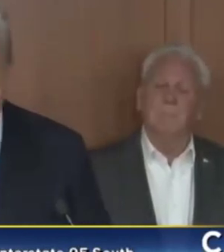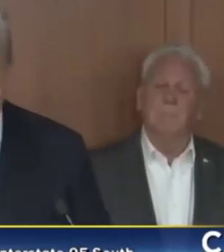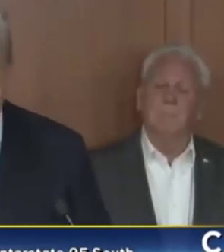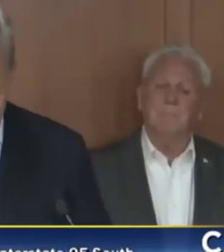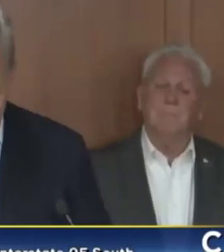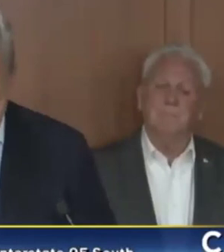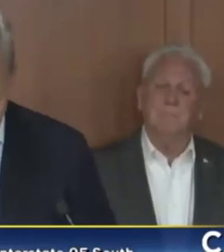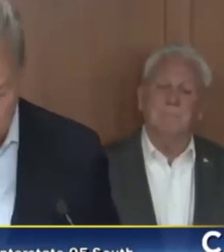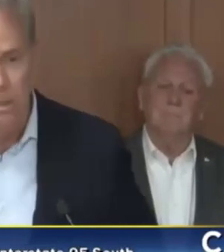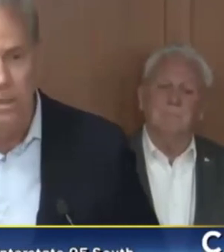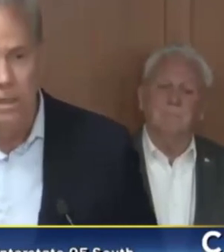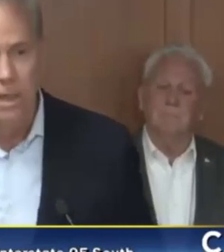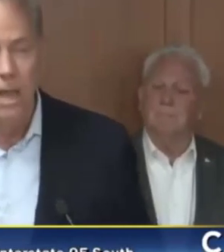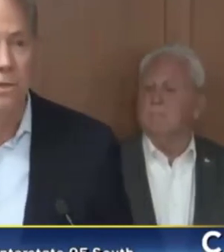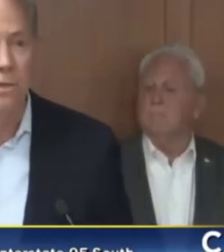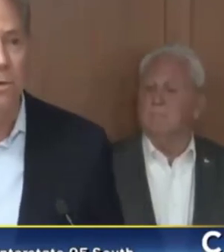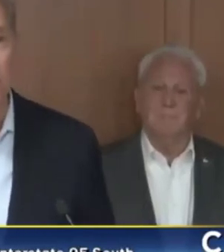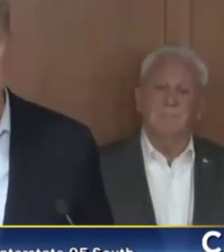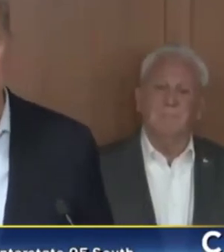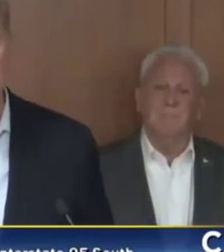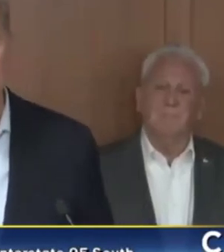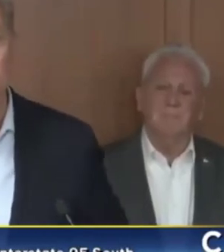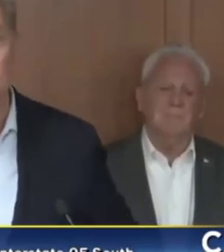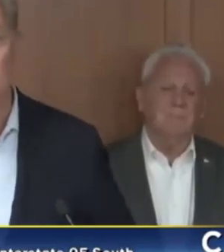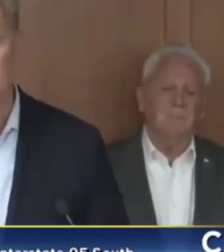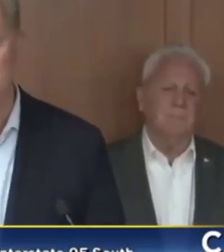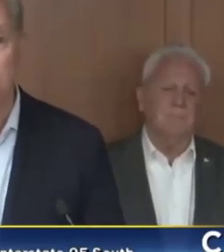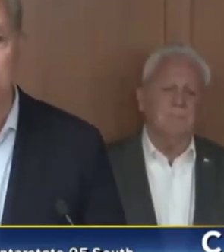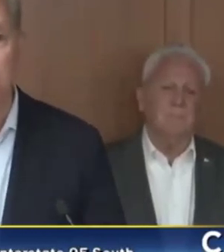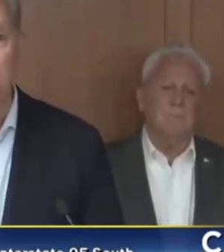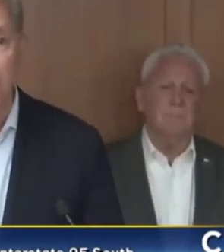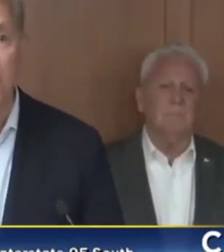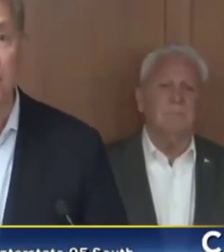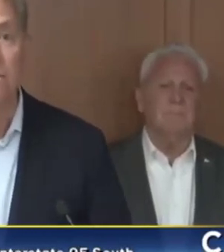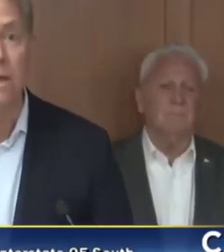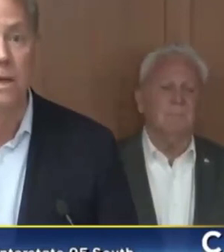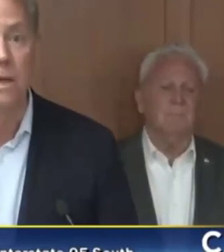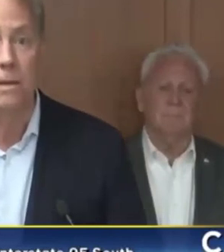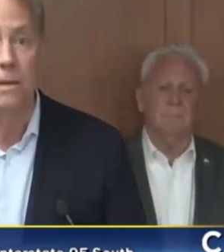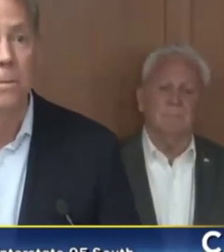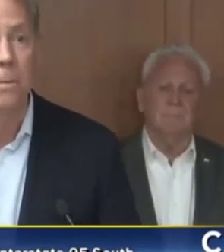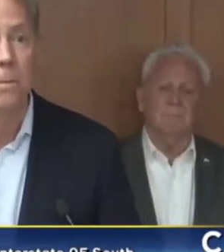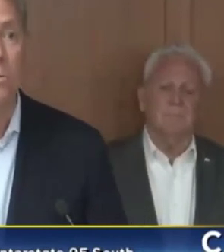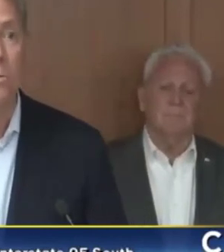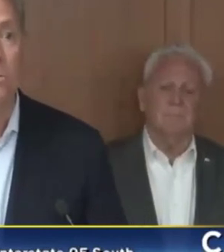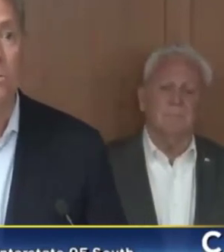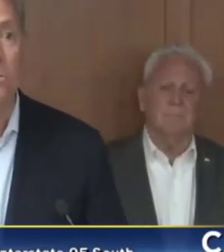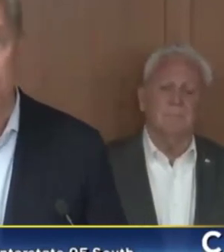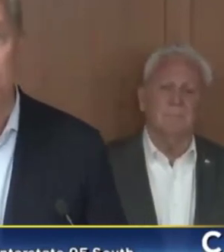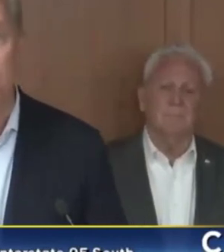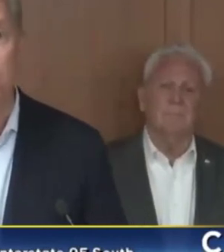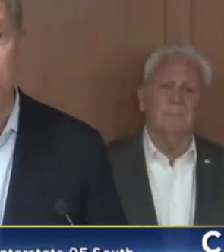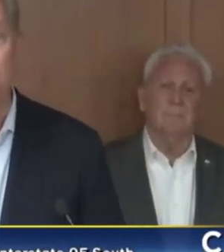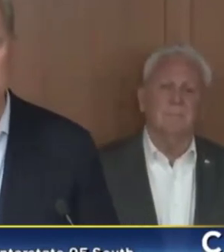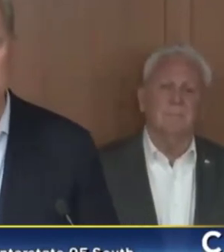which is heroic work. Eversource is here with us as well. There was a line that fed many, many homes. They've kept